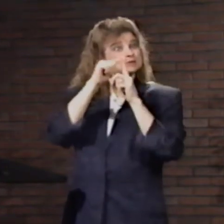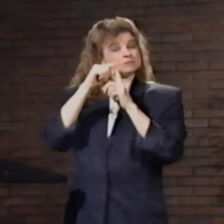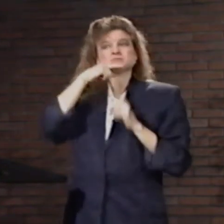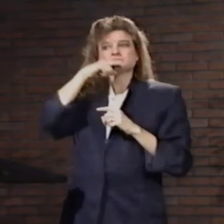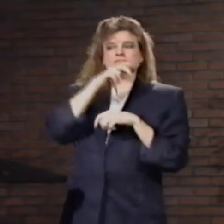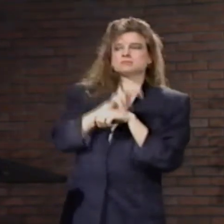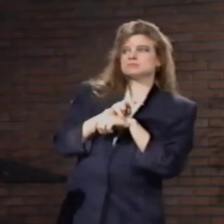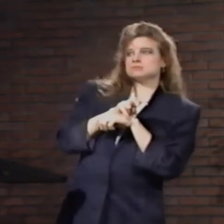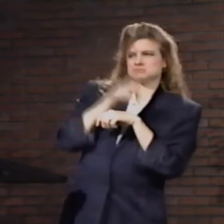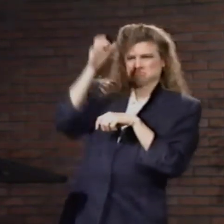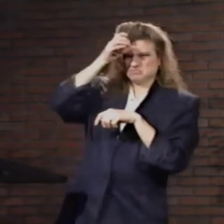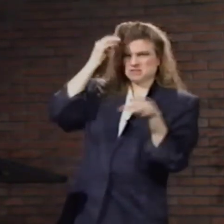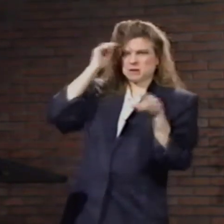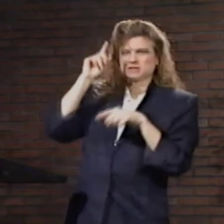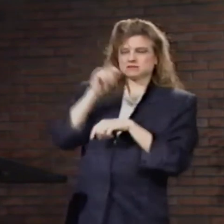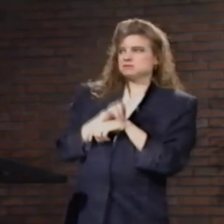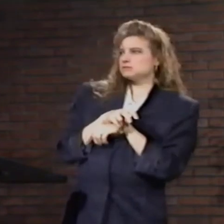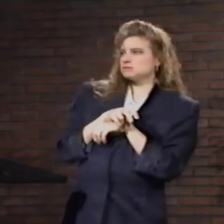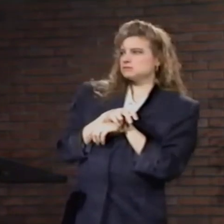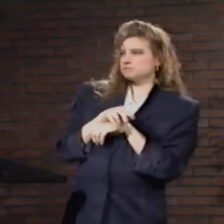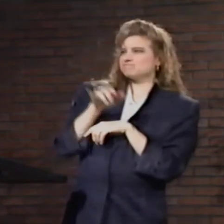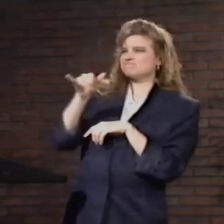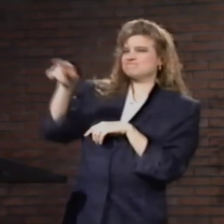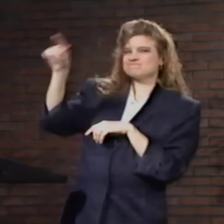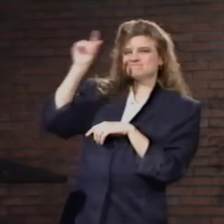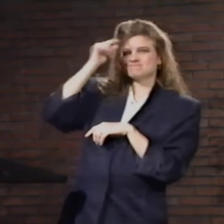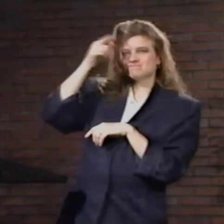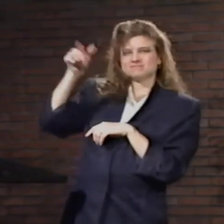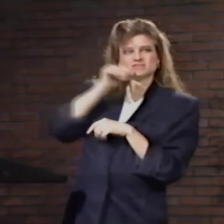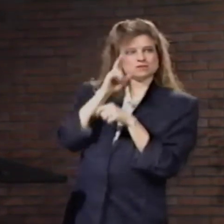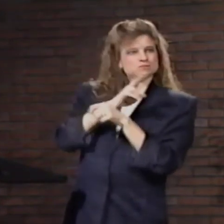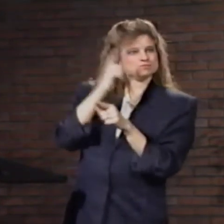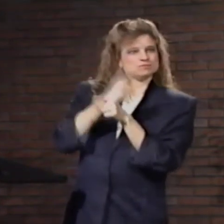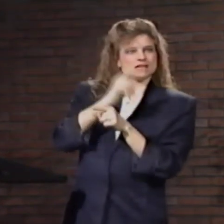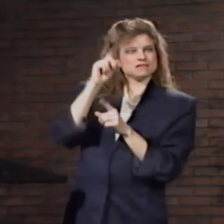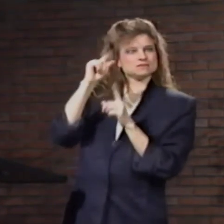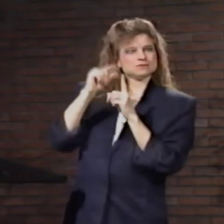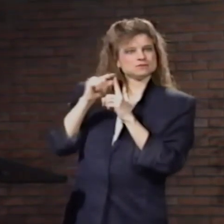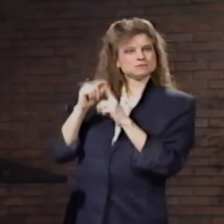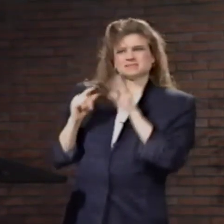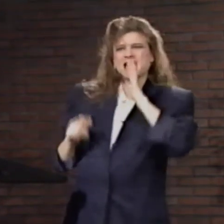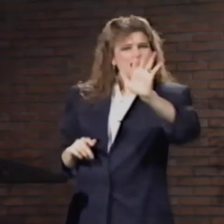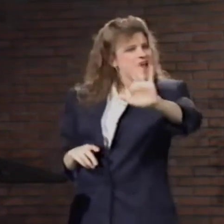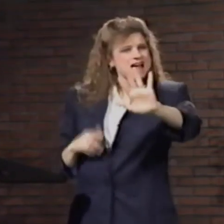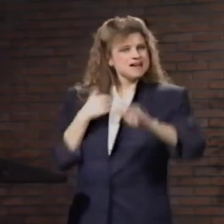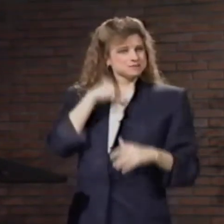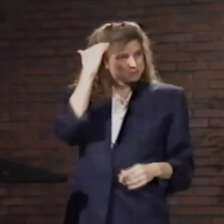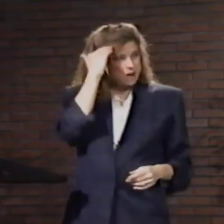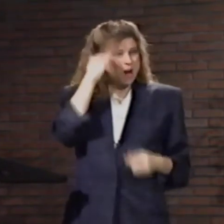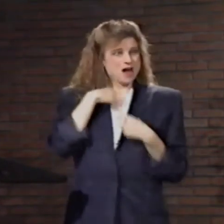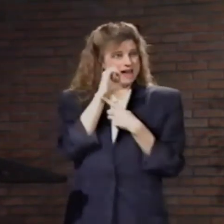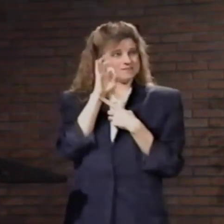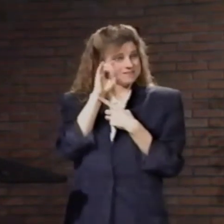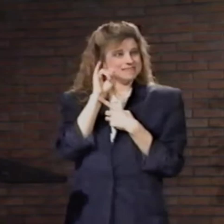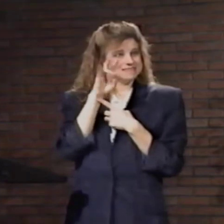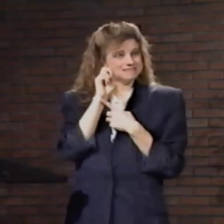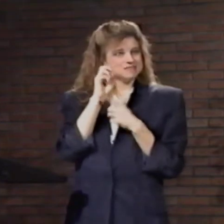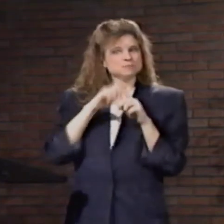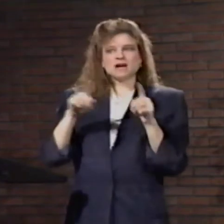things. So the people in the audience who don't know much about in the interpreting system or the interpreting process, they'll think